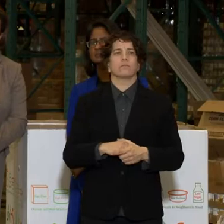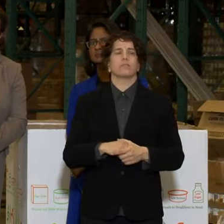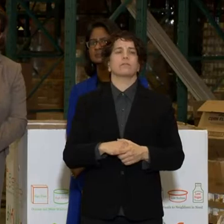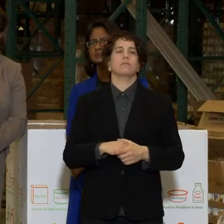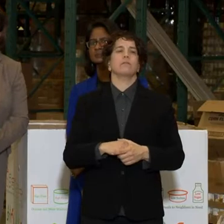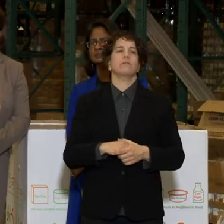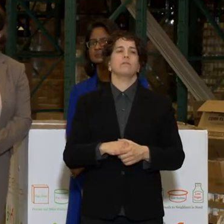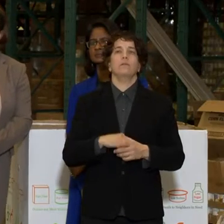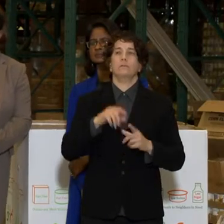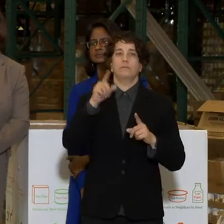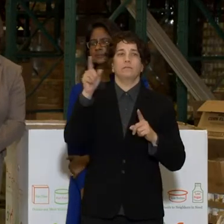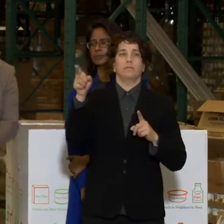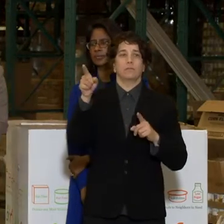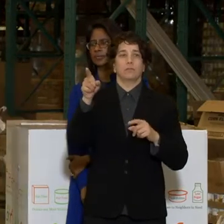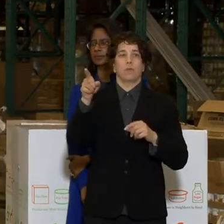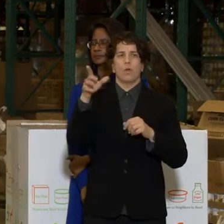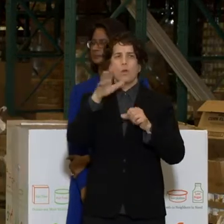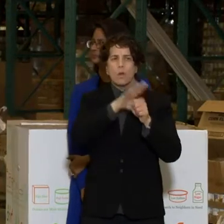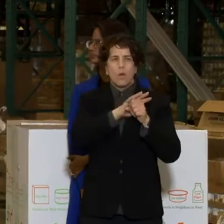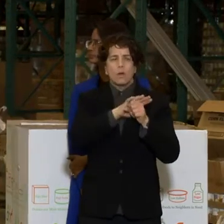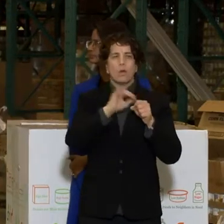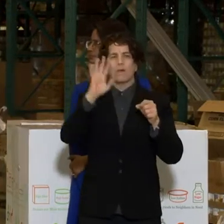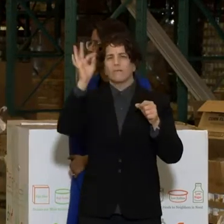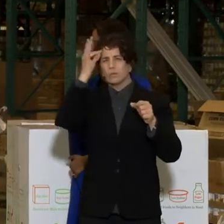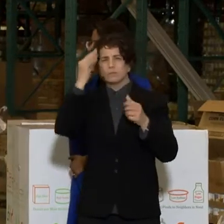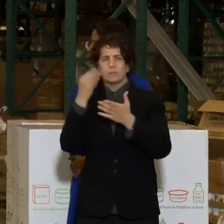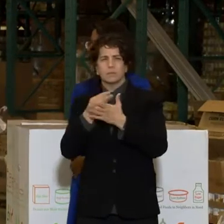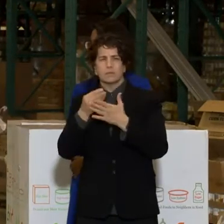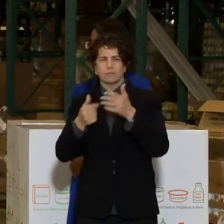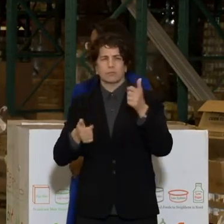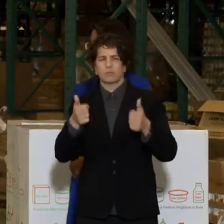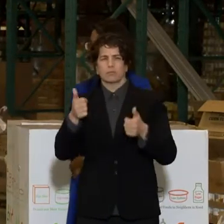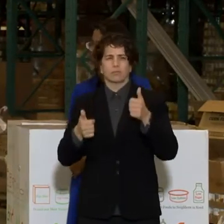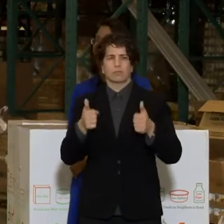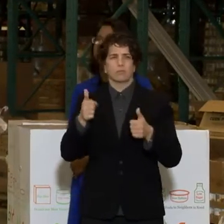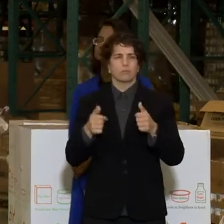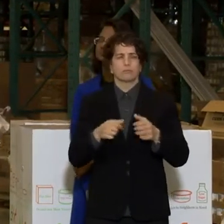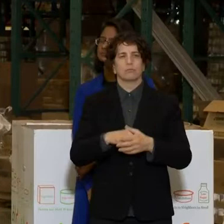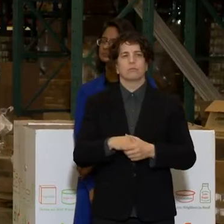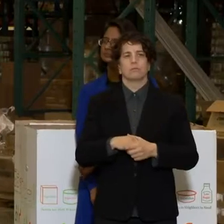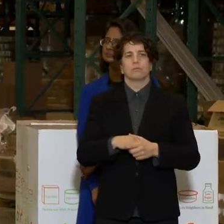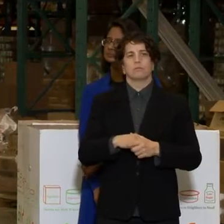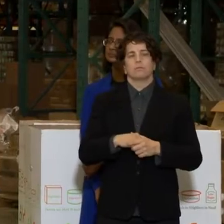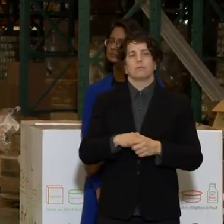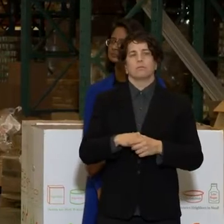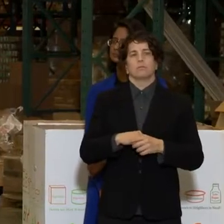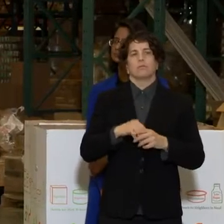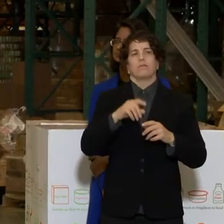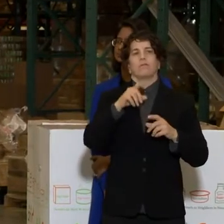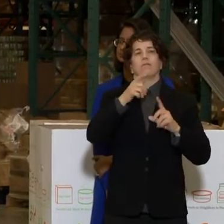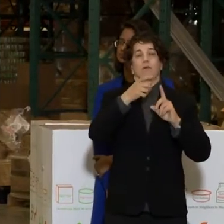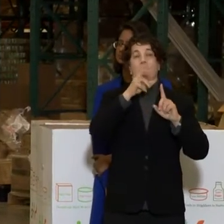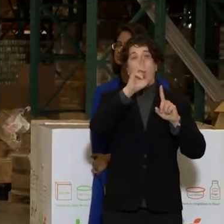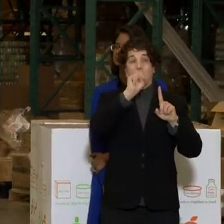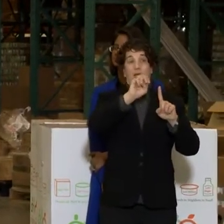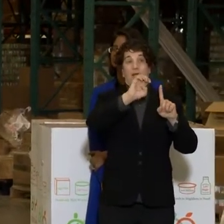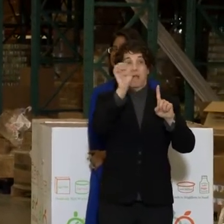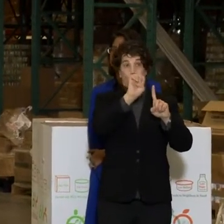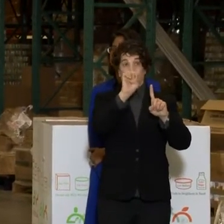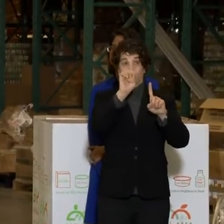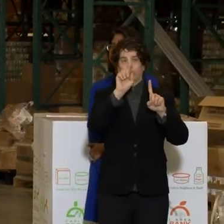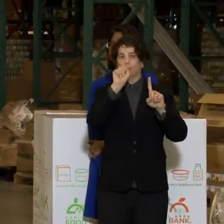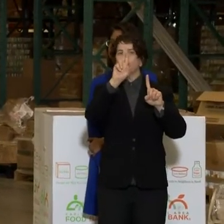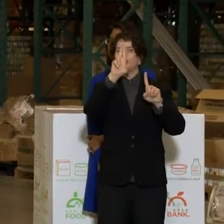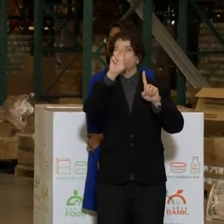benefits out, or the federal? They're going to hit the unemployment trust fund. So the monies that we collect from people paying